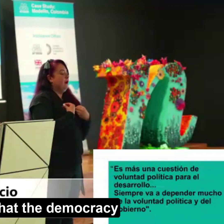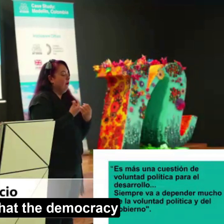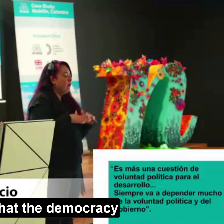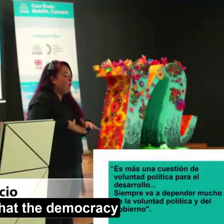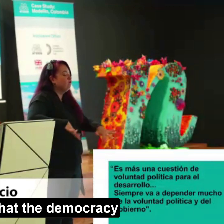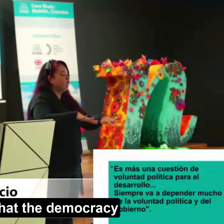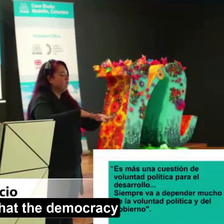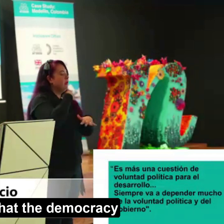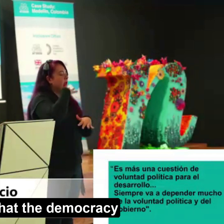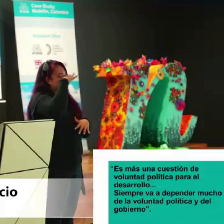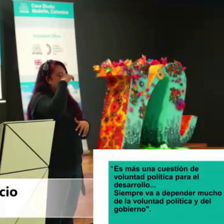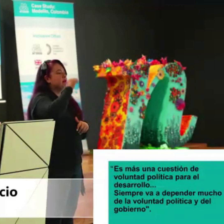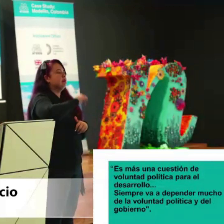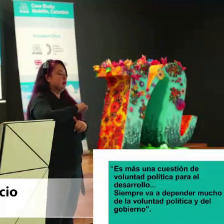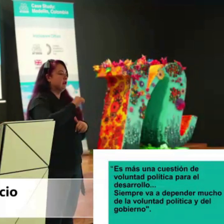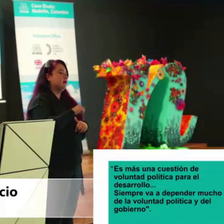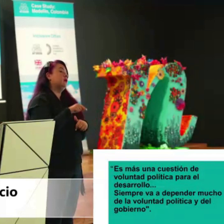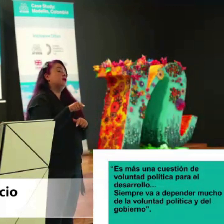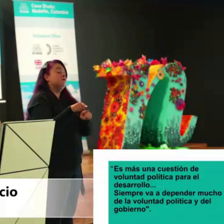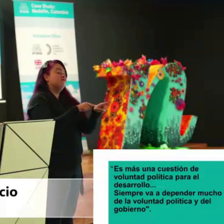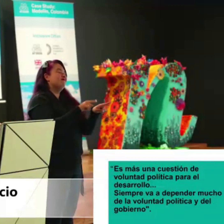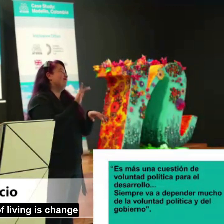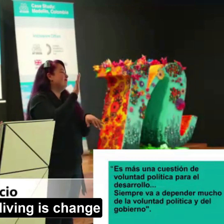that the democracy